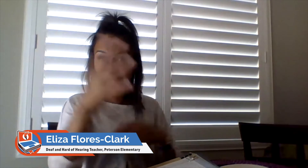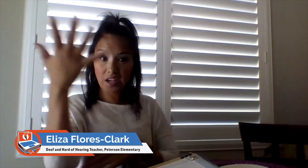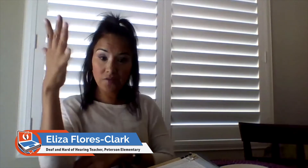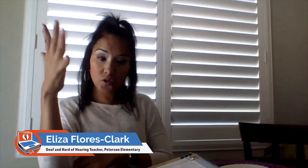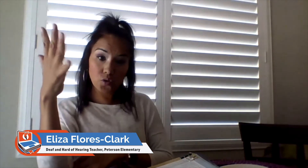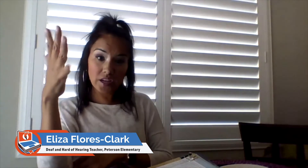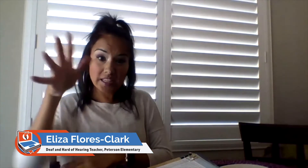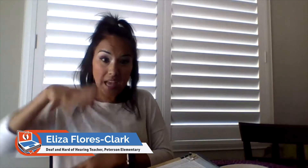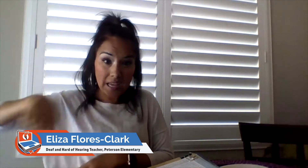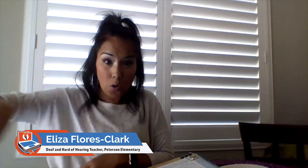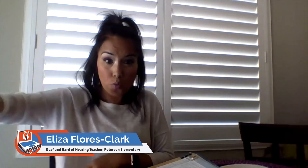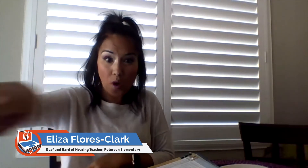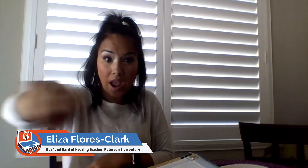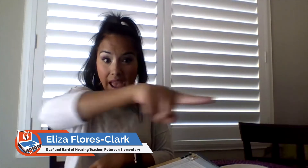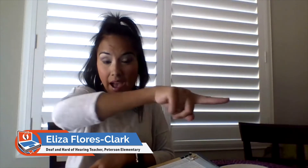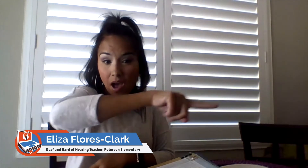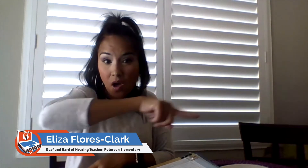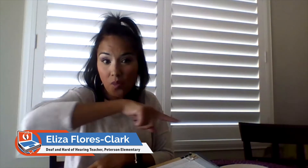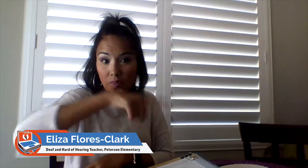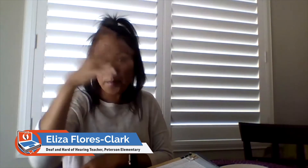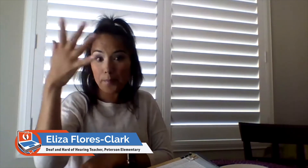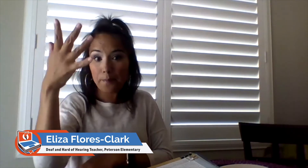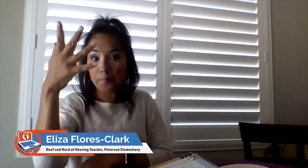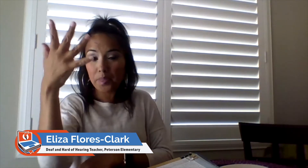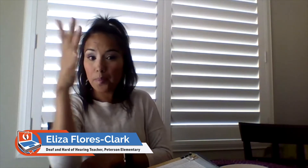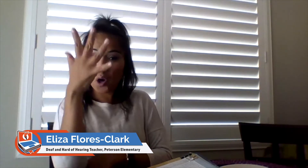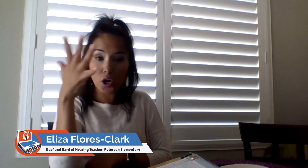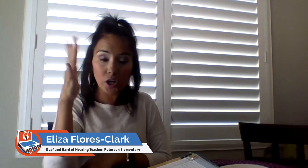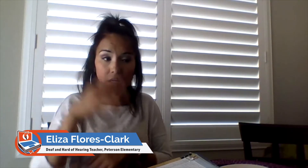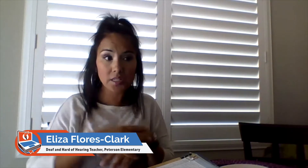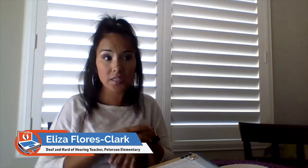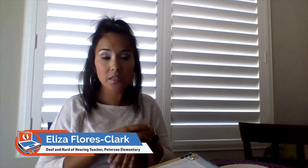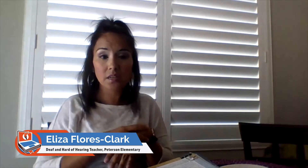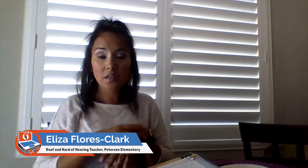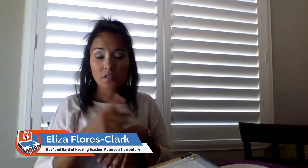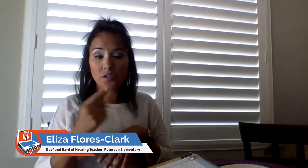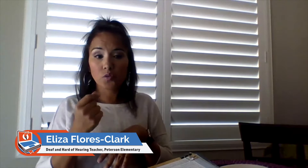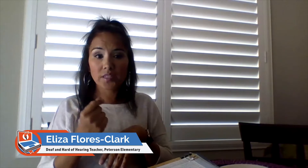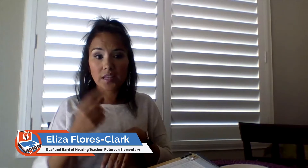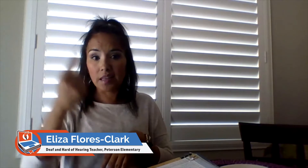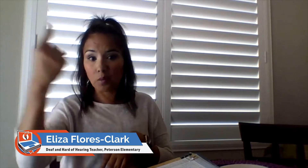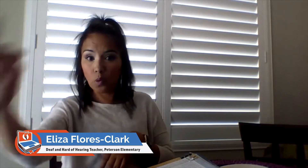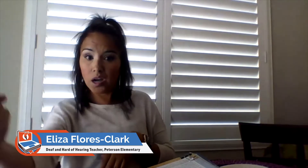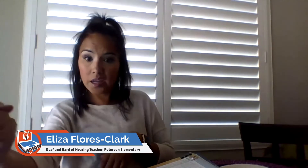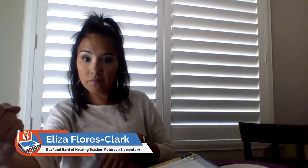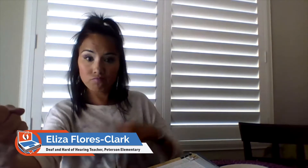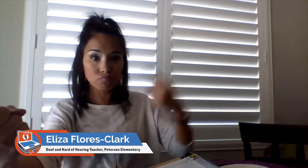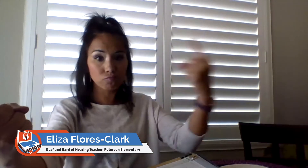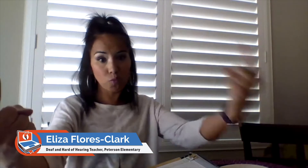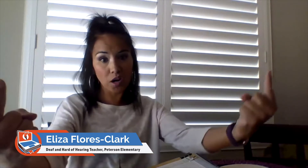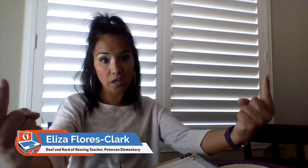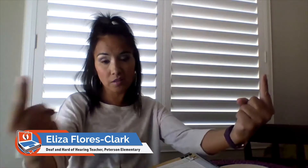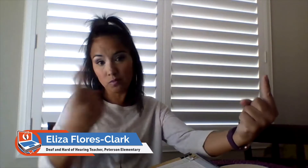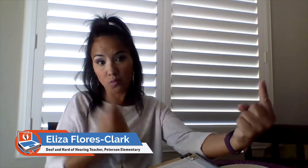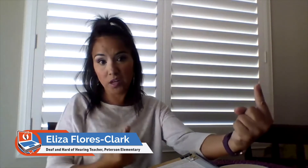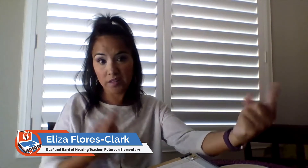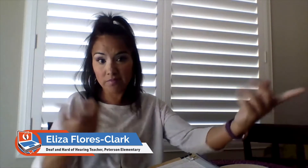of trees like around the parks? Do we see one? That's